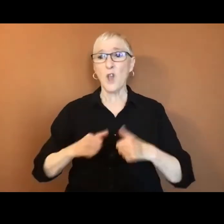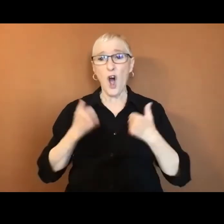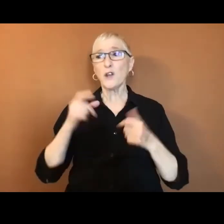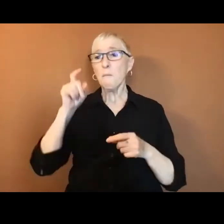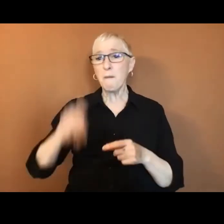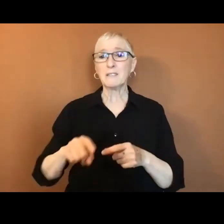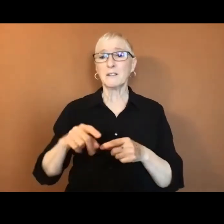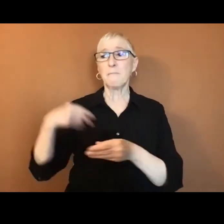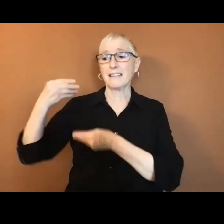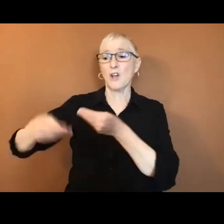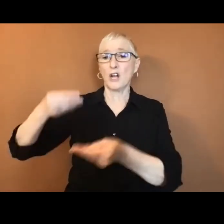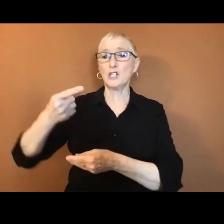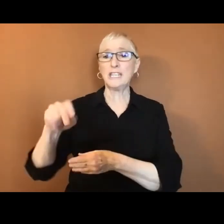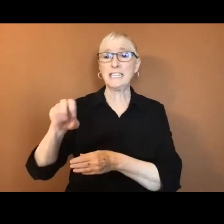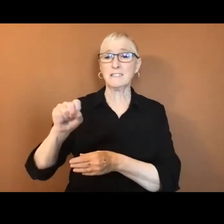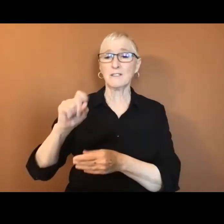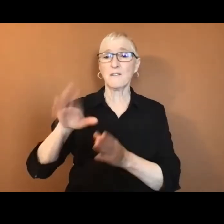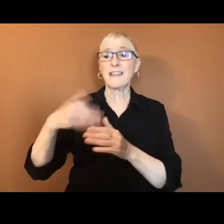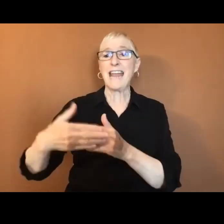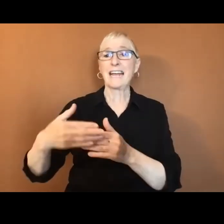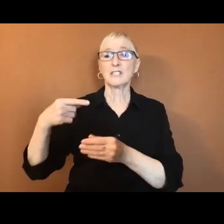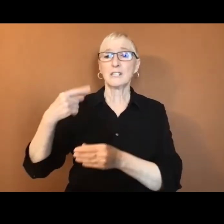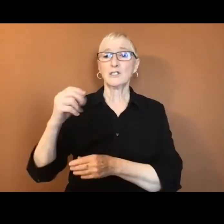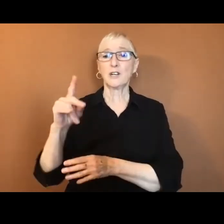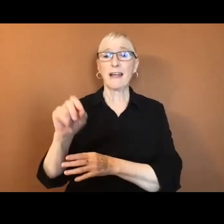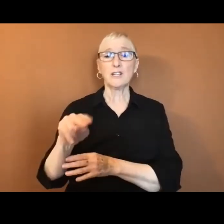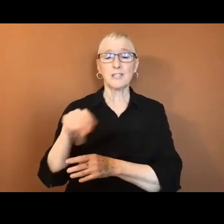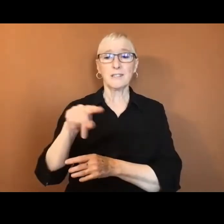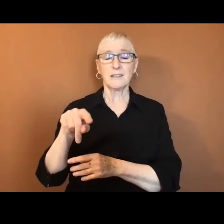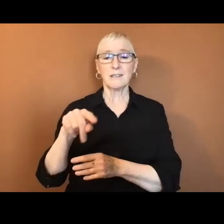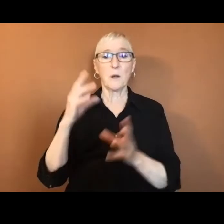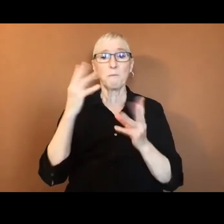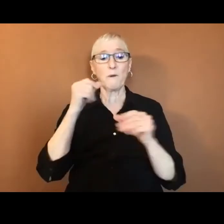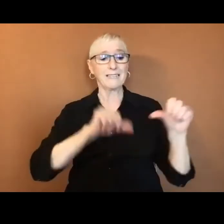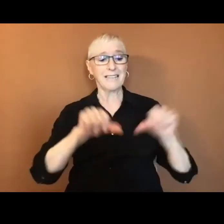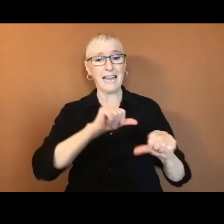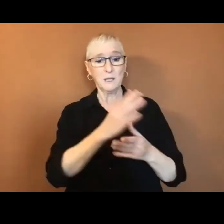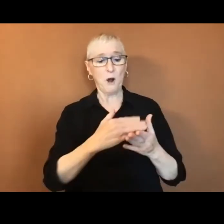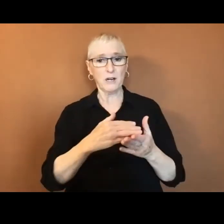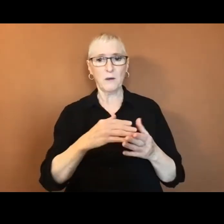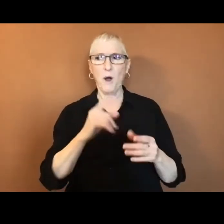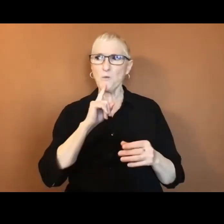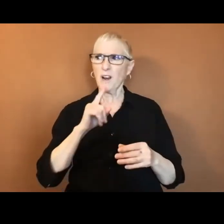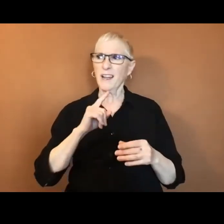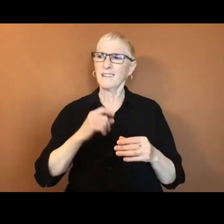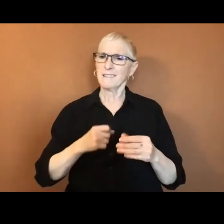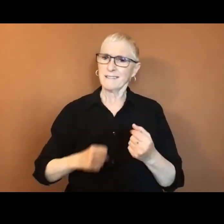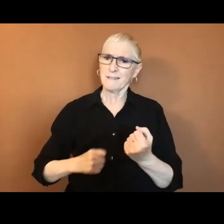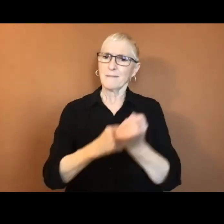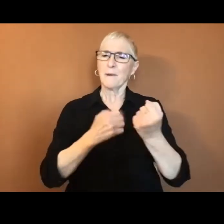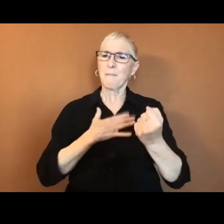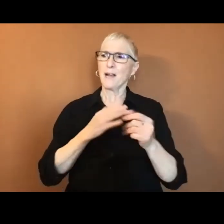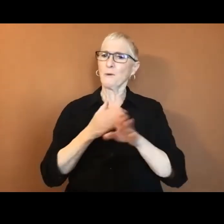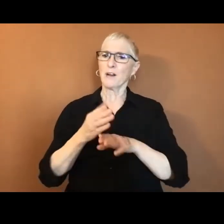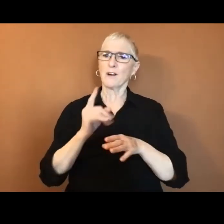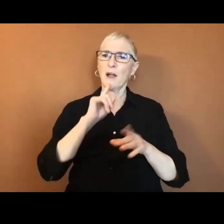to the next generation. And what's beautiful on the science side, what sort of compelled my whole career, is that this boils down into a